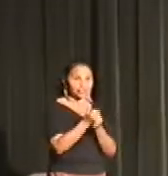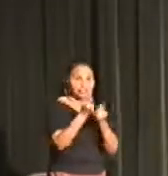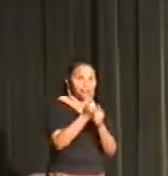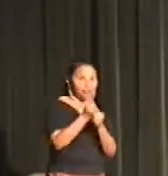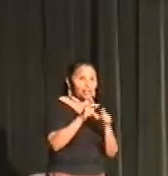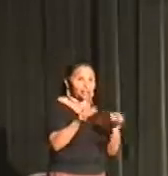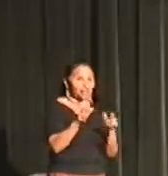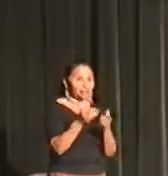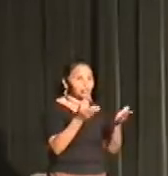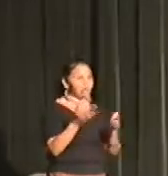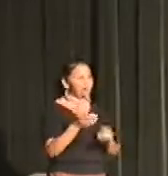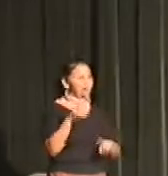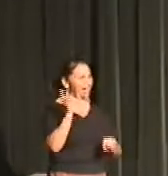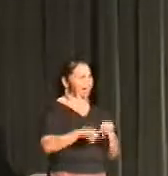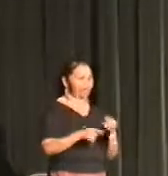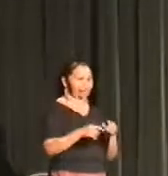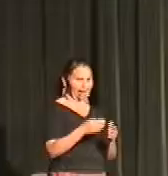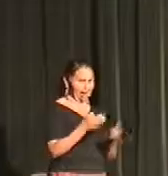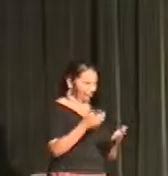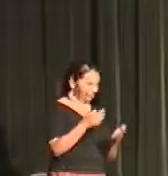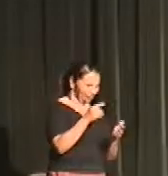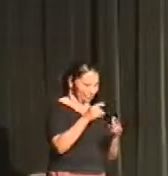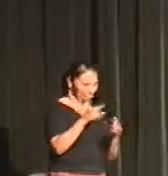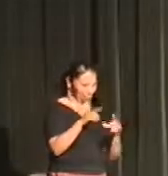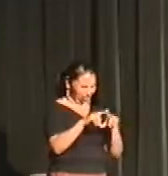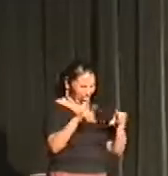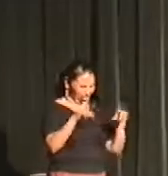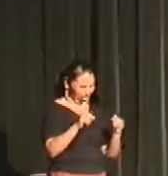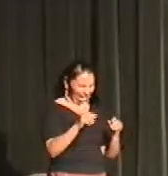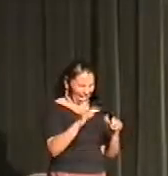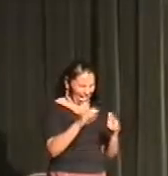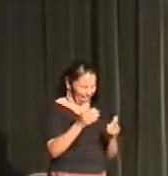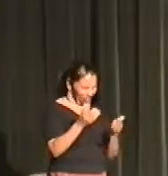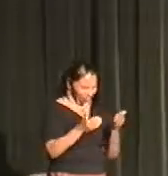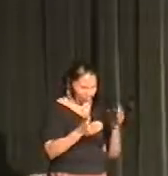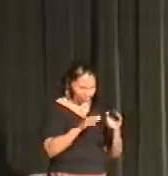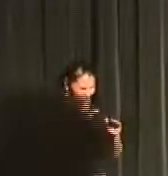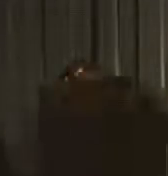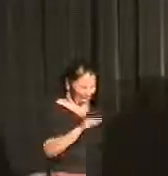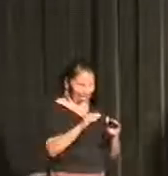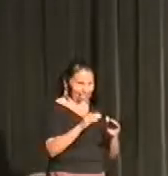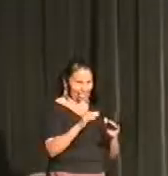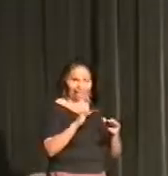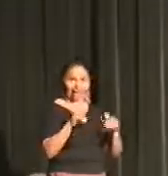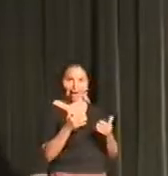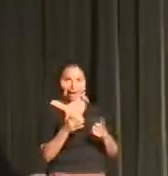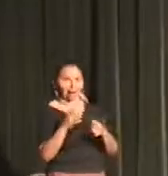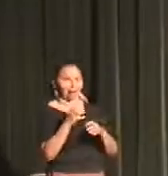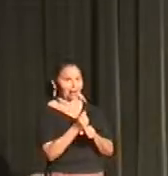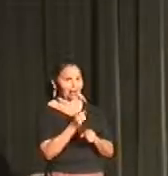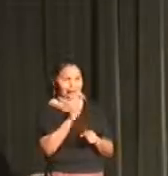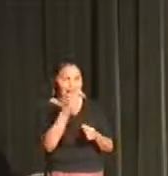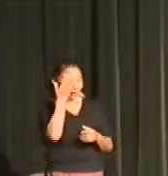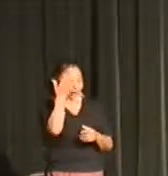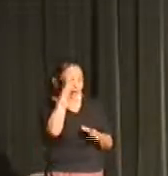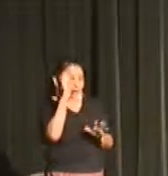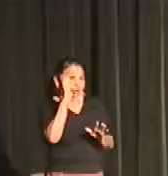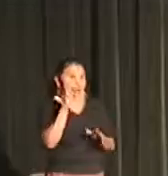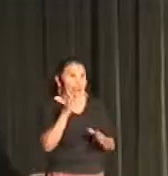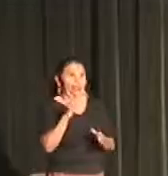Well, I couldn't even balance a checkbook. I don't know, how I got this job, but the first time I mailed everybody their